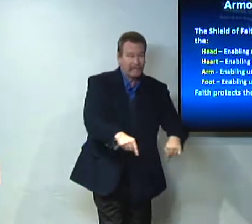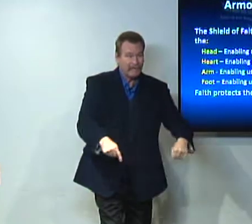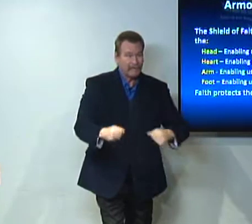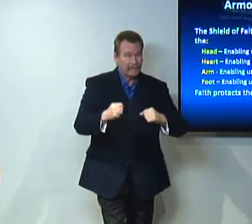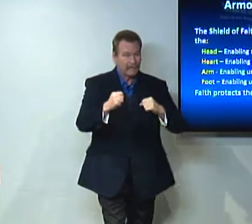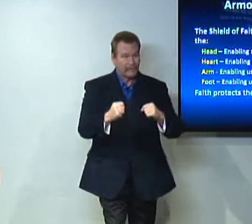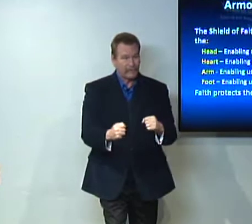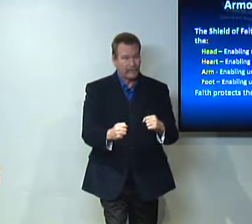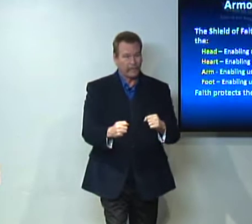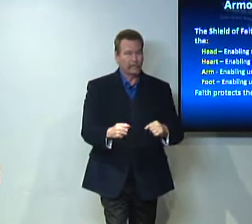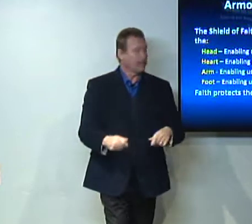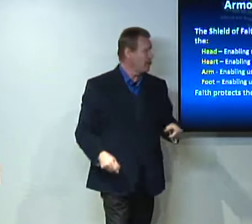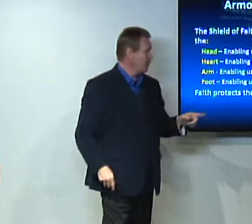our feet,